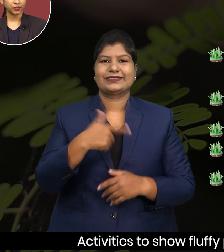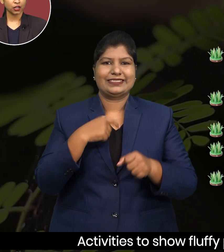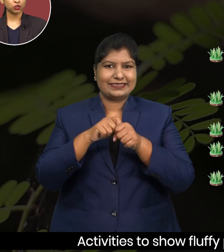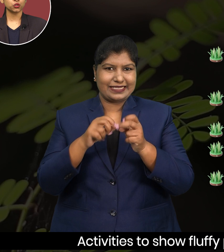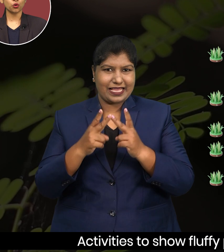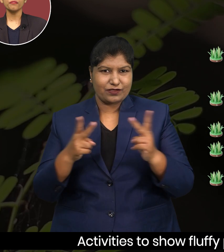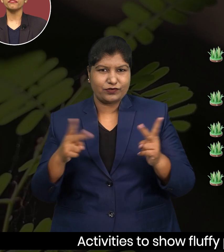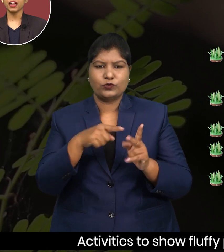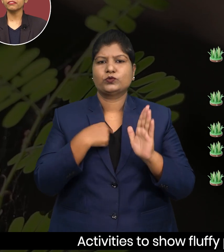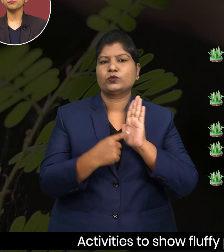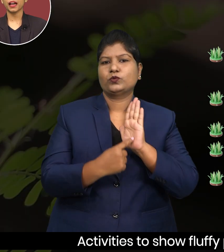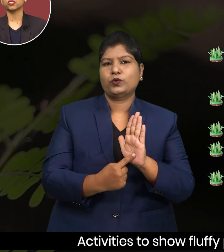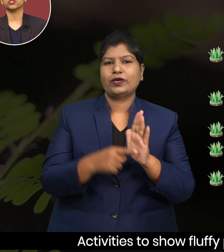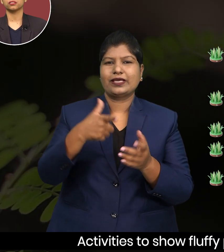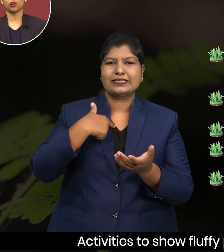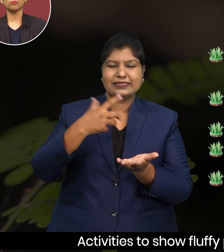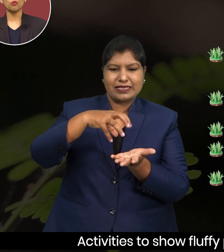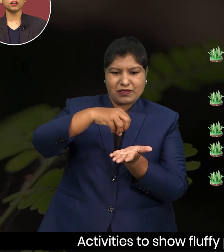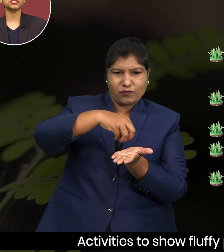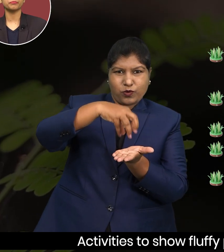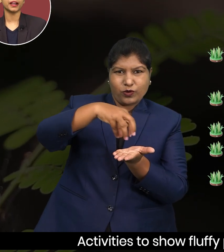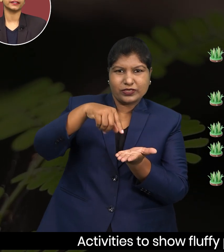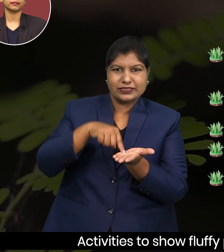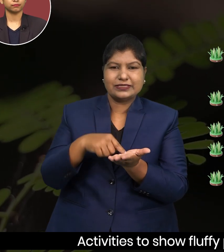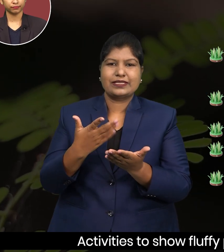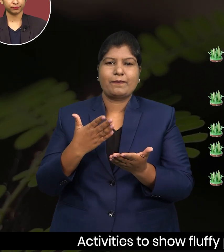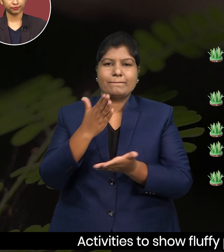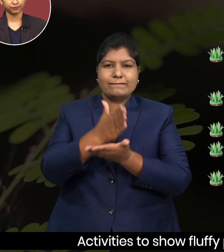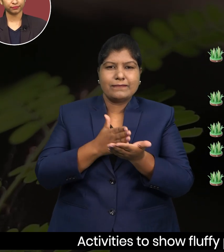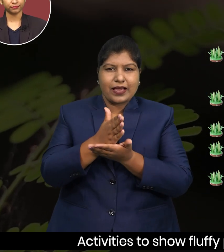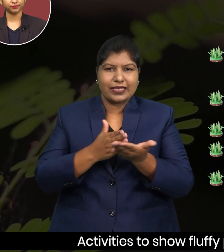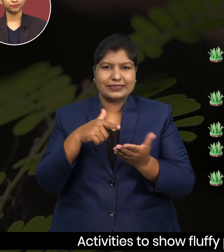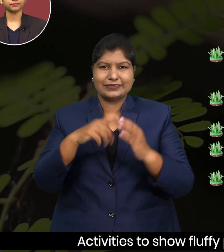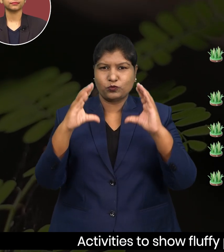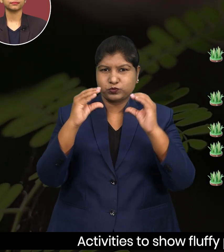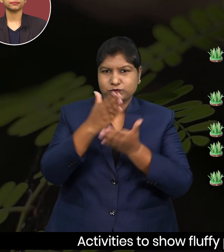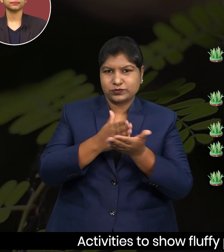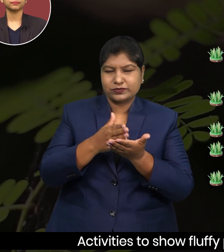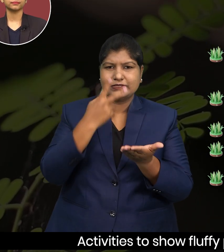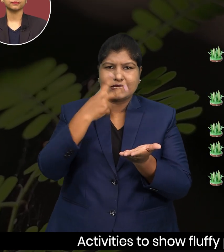Activities to show fluffy patches on moist bread.